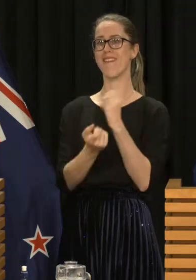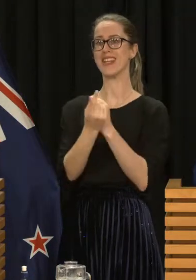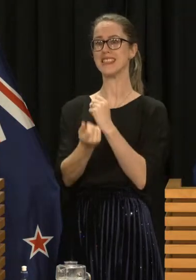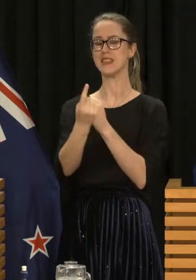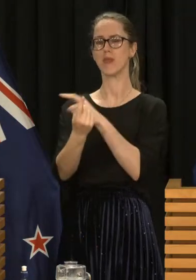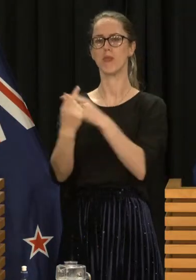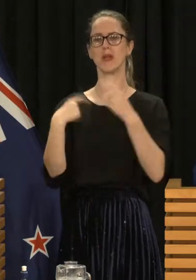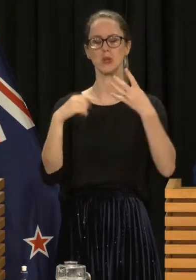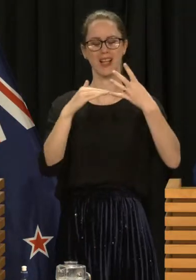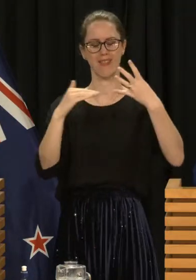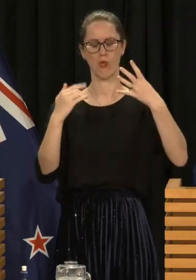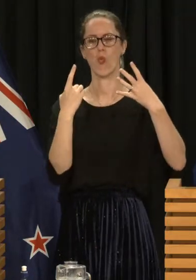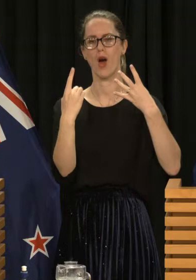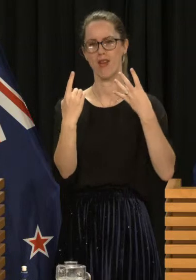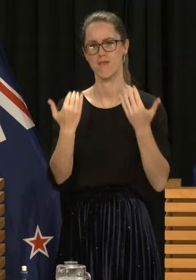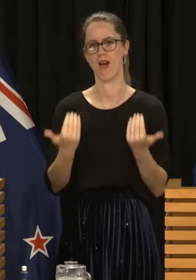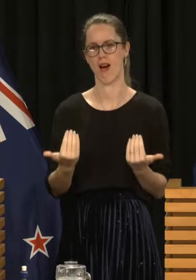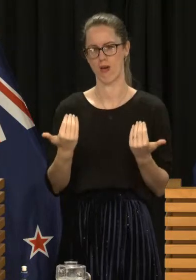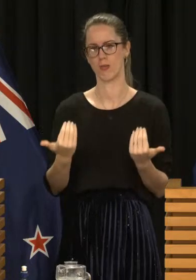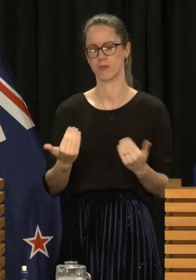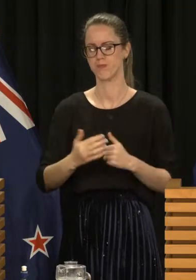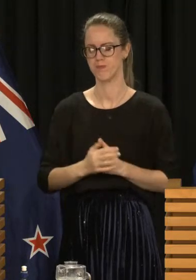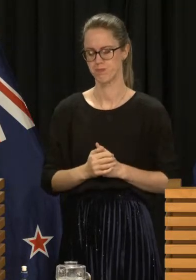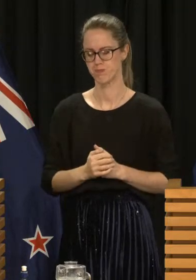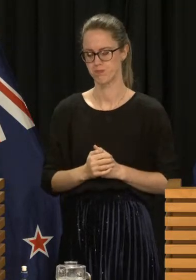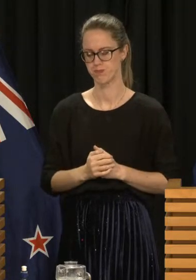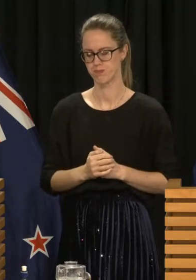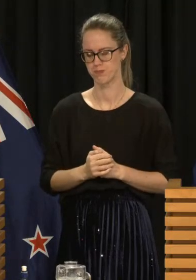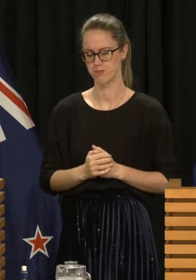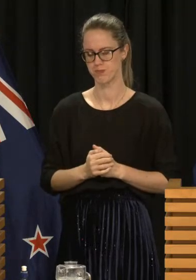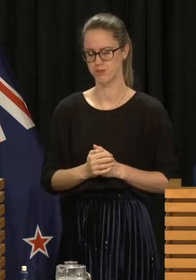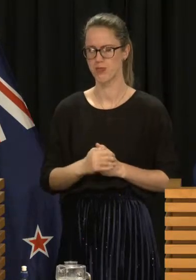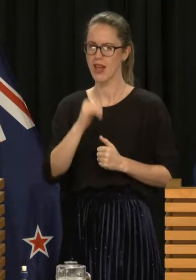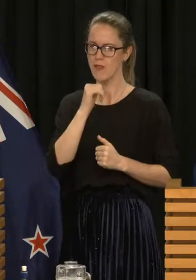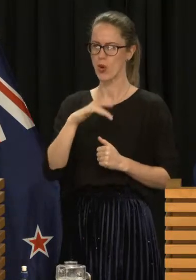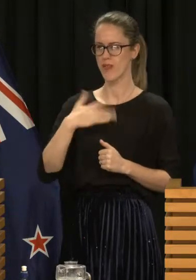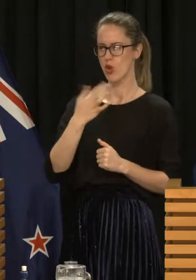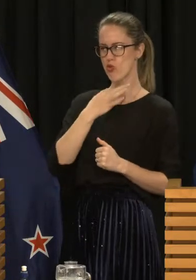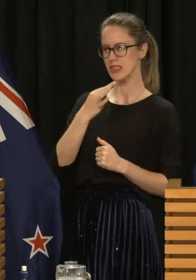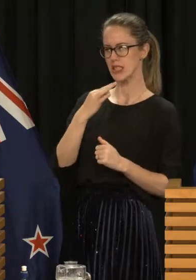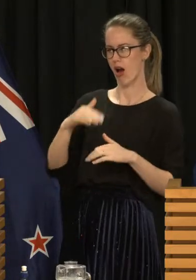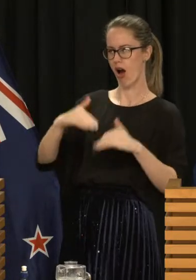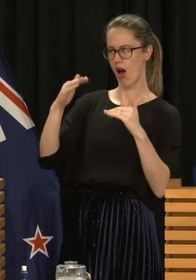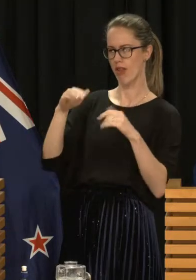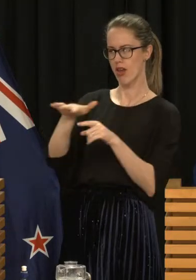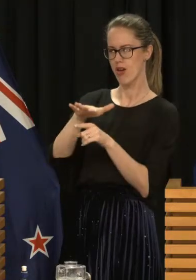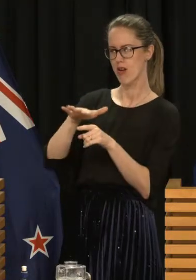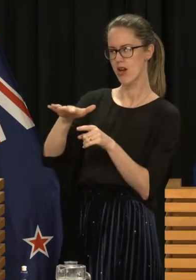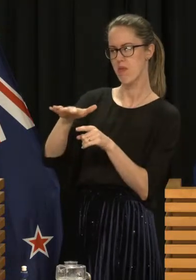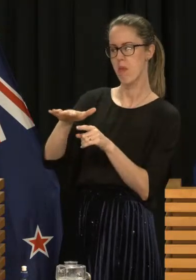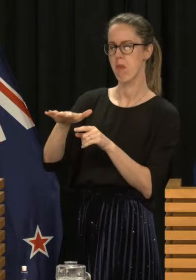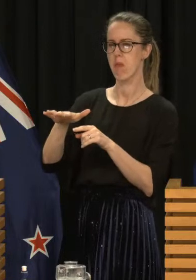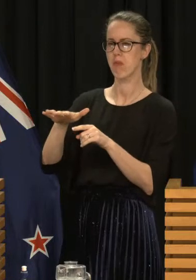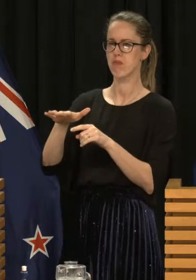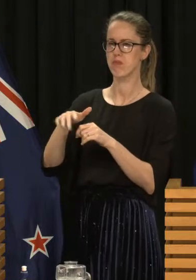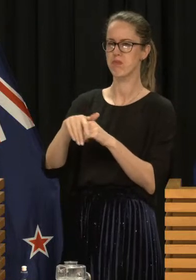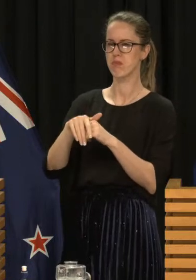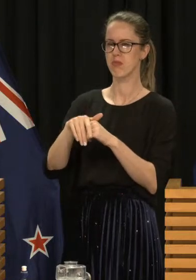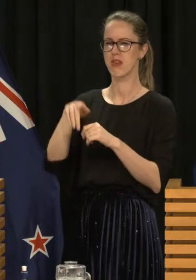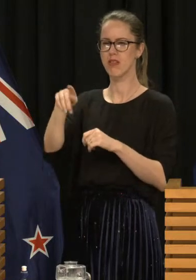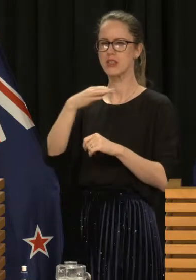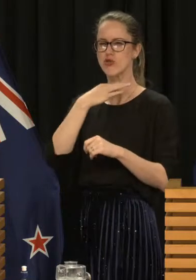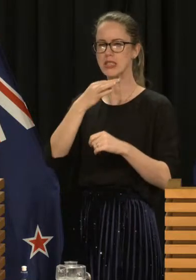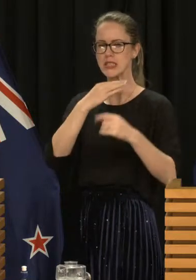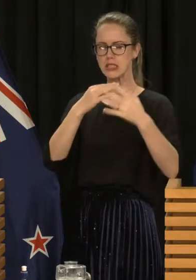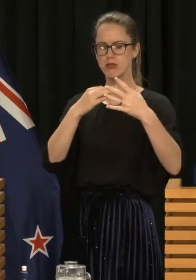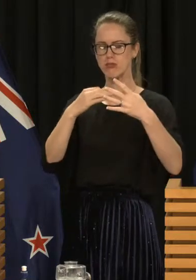level 1. What we have indicated, and I think we've set it out, is where we think the risk lies. This is not the level of risk